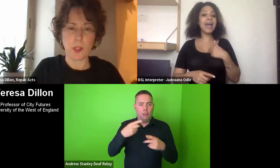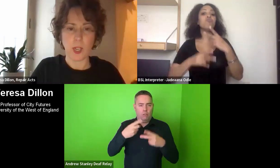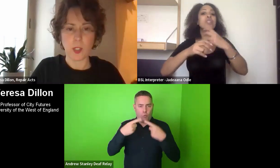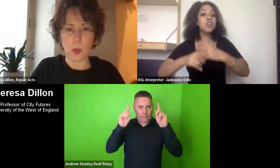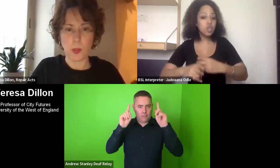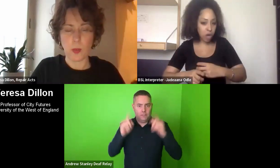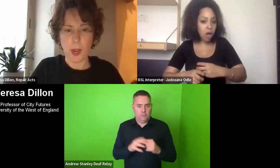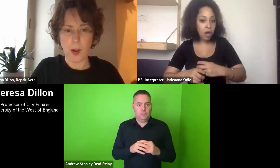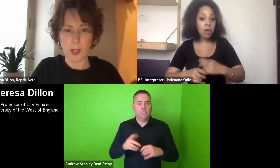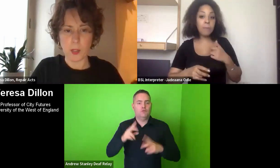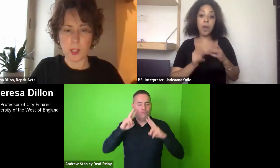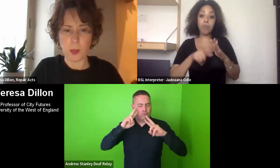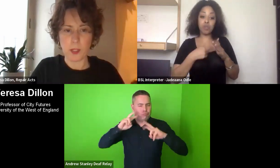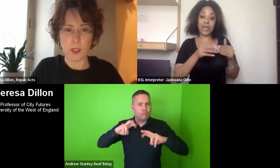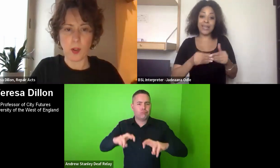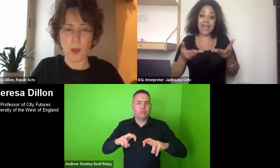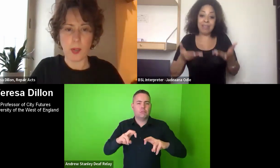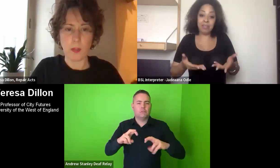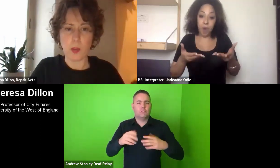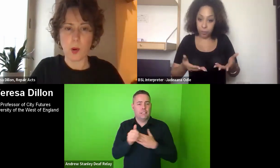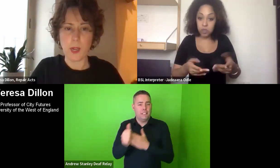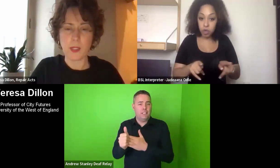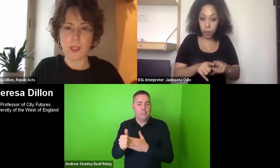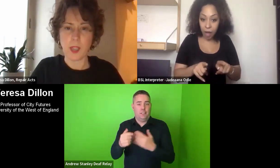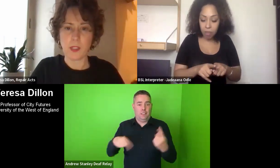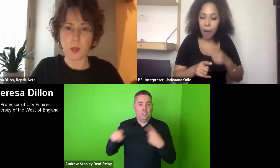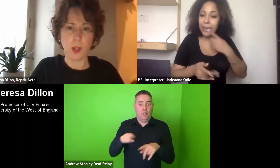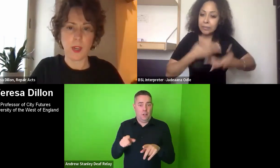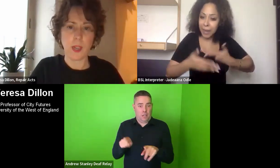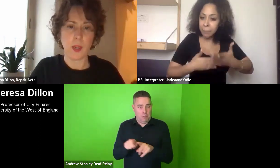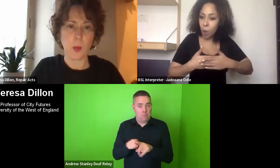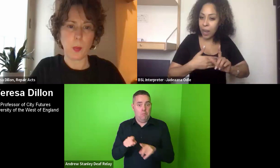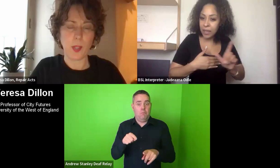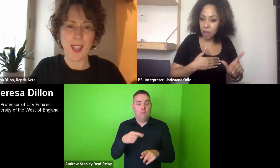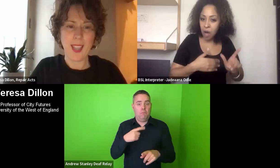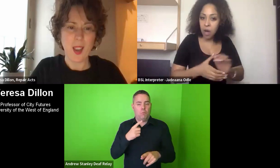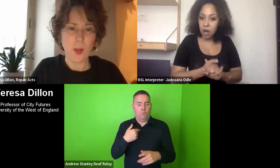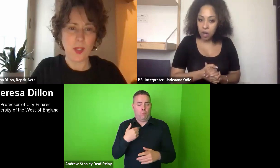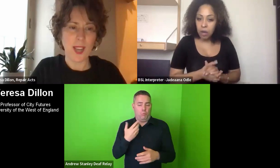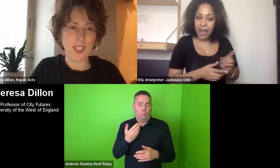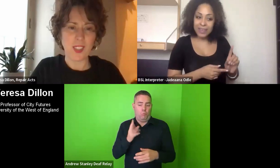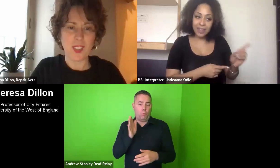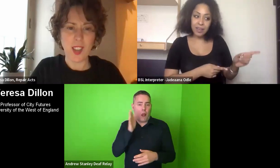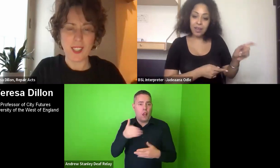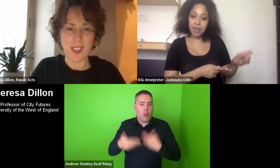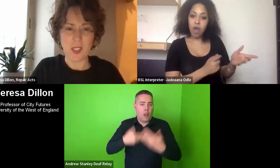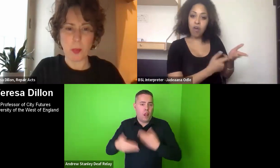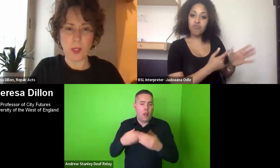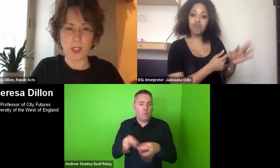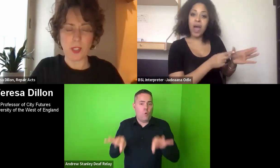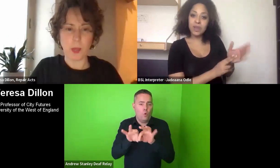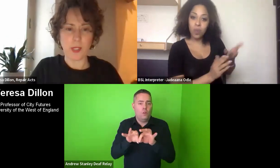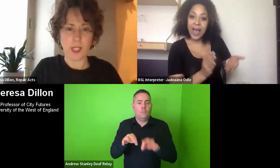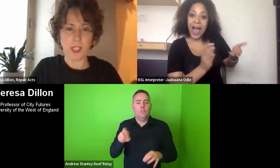on a project called RepairAx, which I will describe in a few more minutes. And Ryan, I hope, will also add the slide at